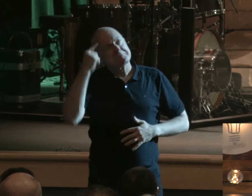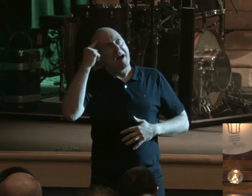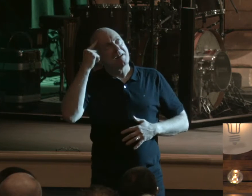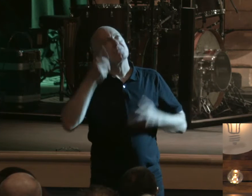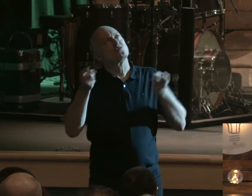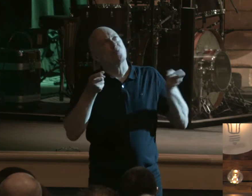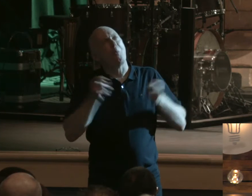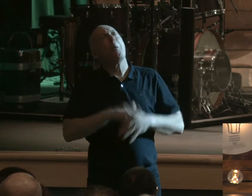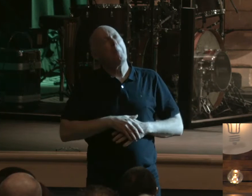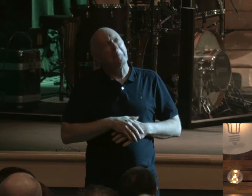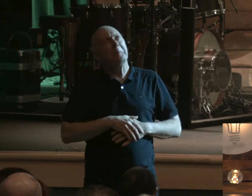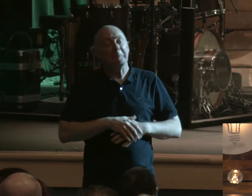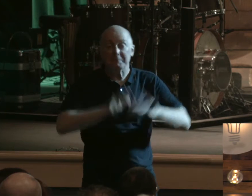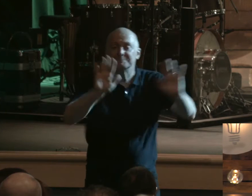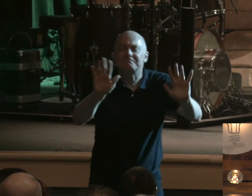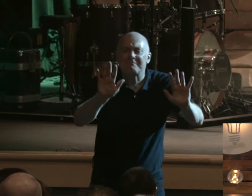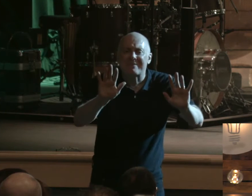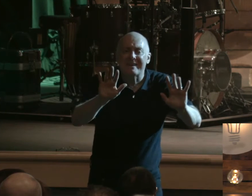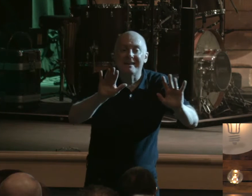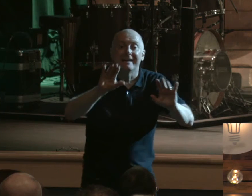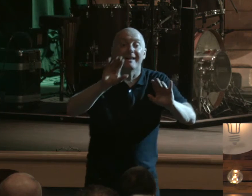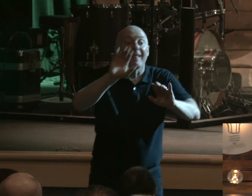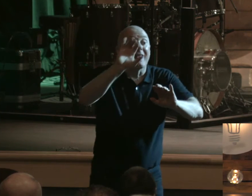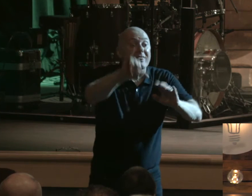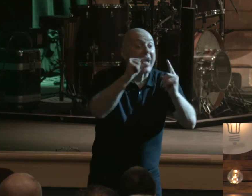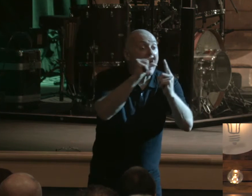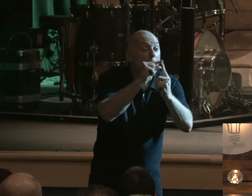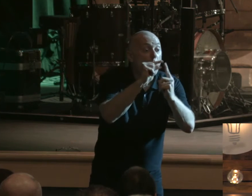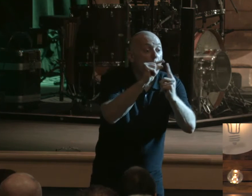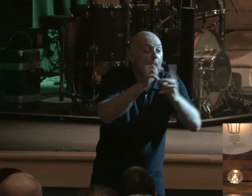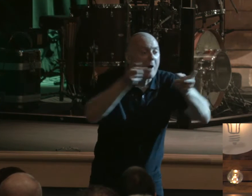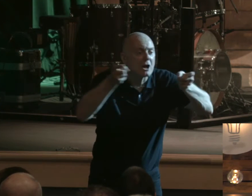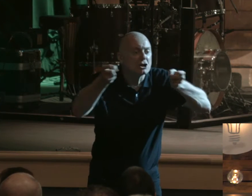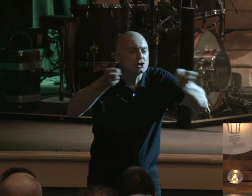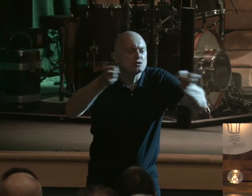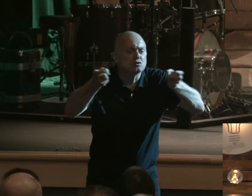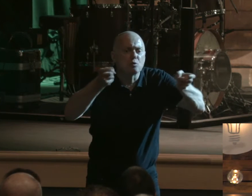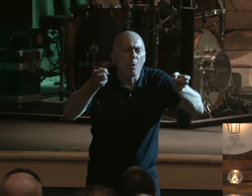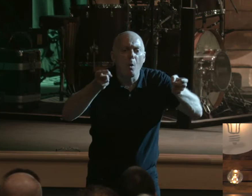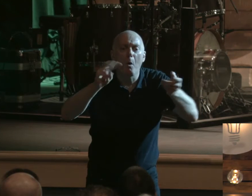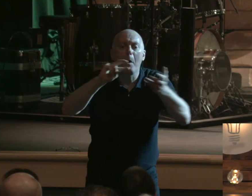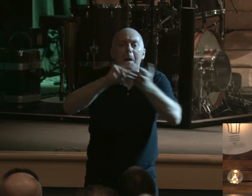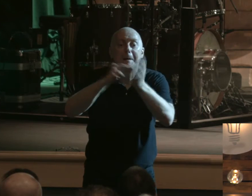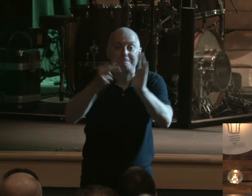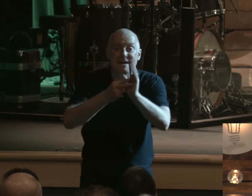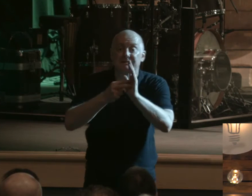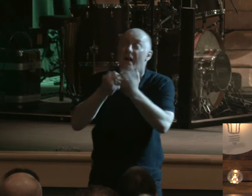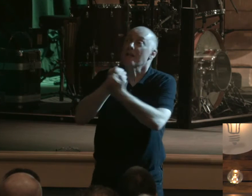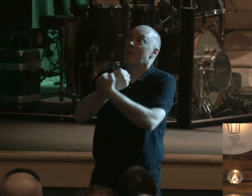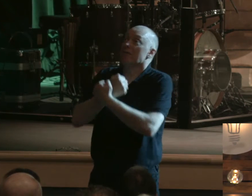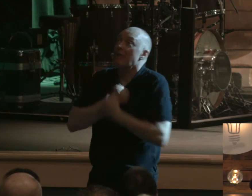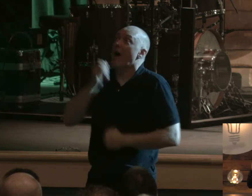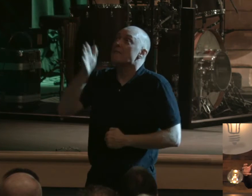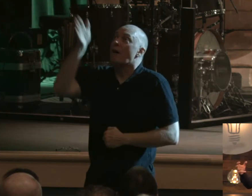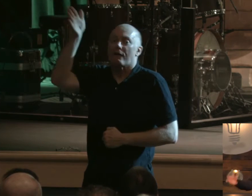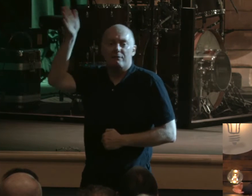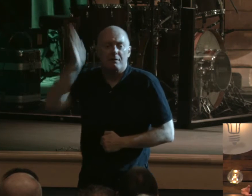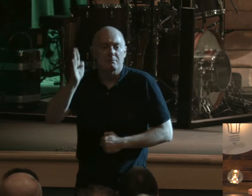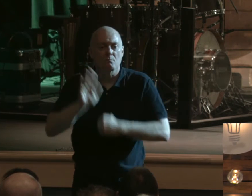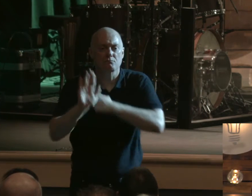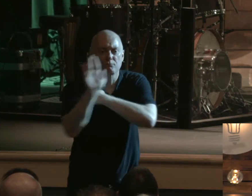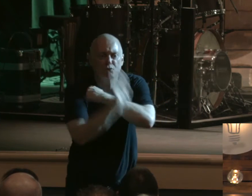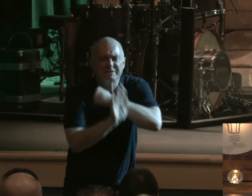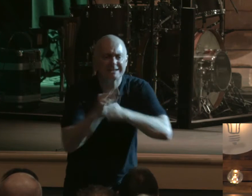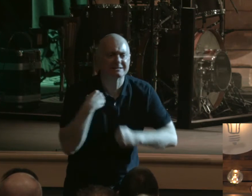but there's a sense in which this verb control means the love of Christ constrains